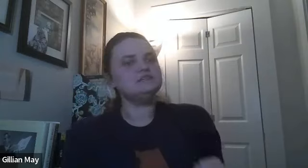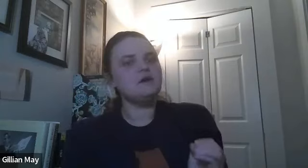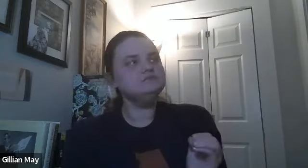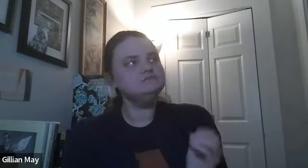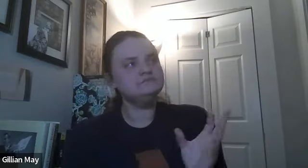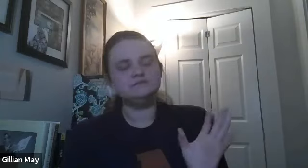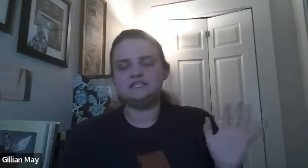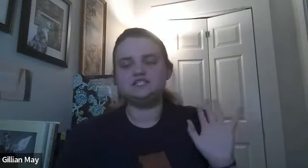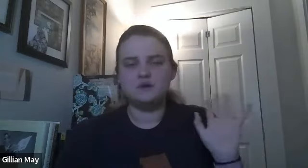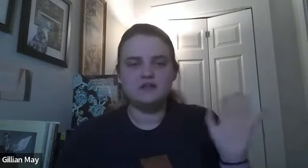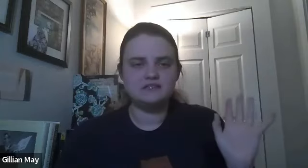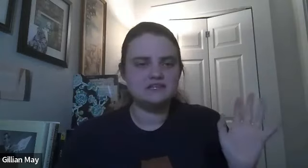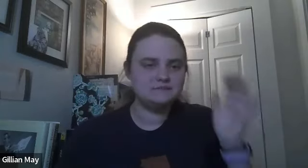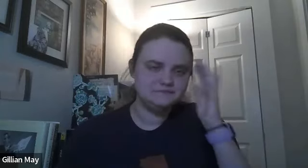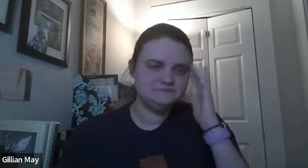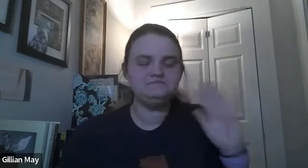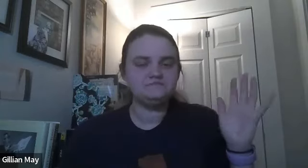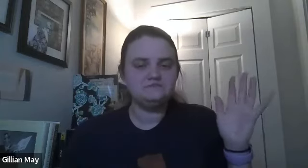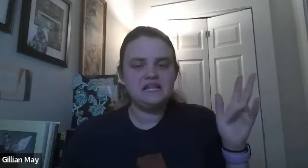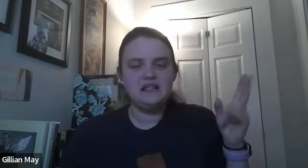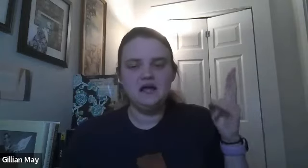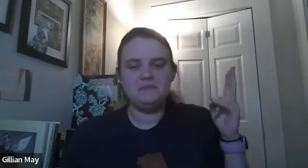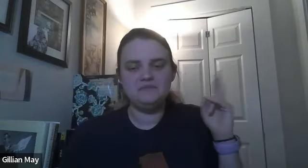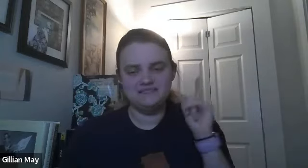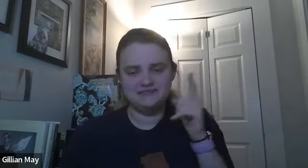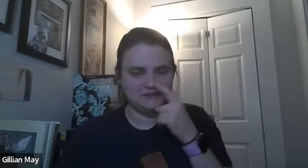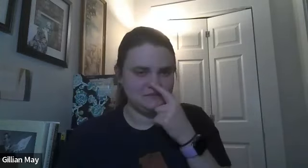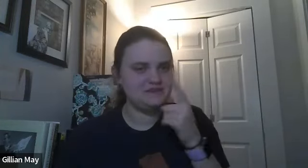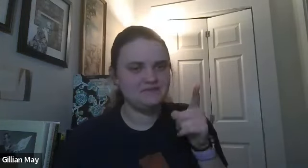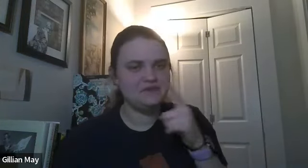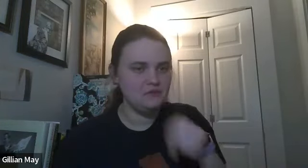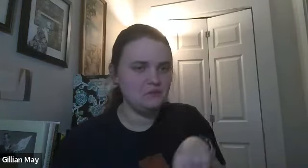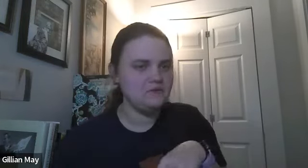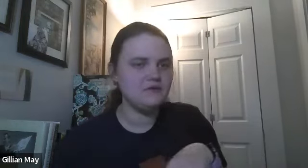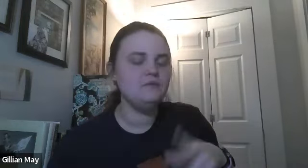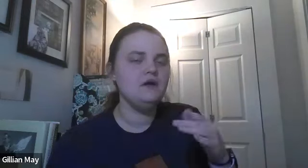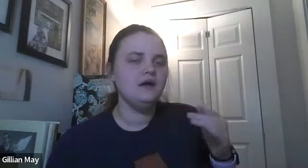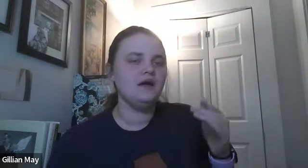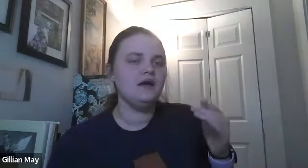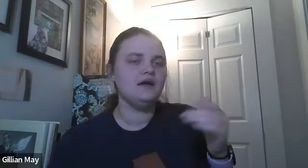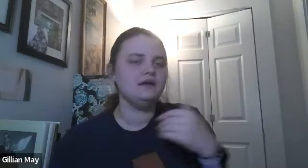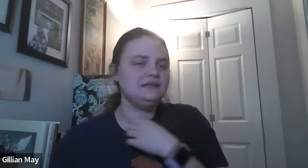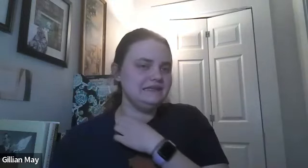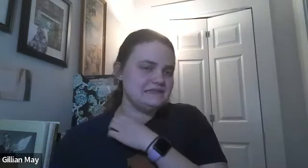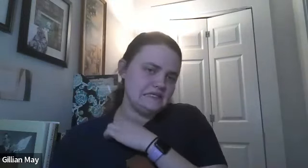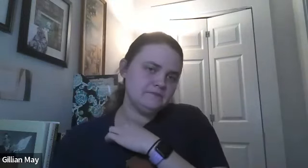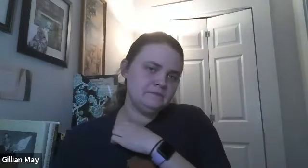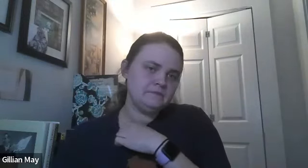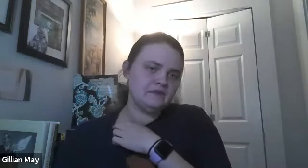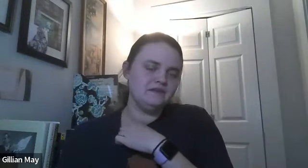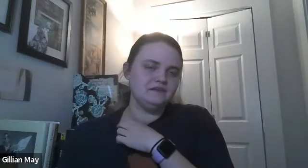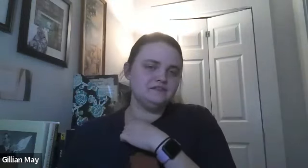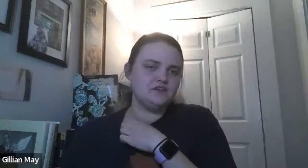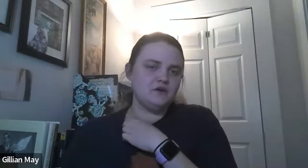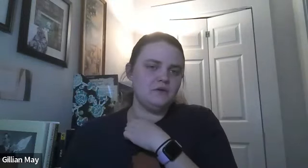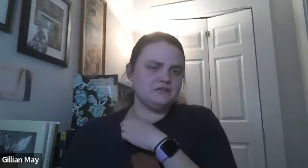ago. He's just one of those kids. That did make me think of another one though. Easy. So, which I